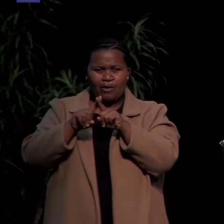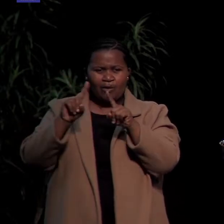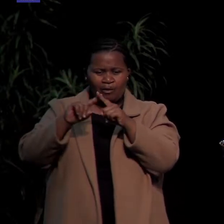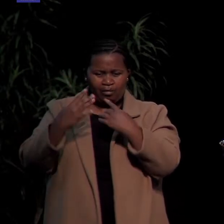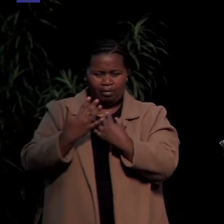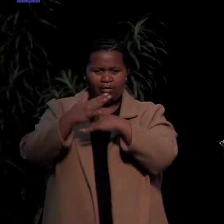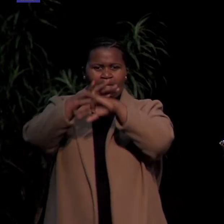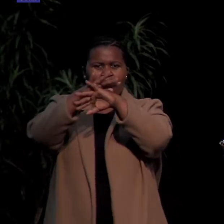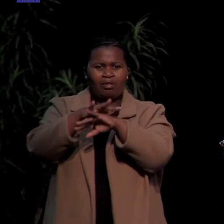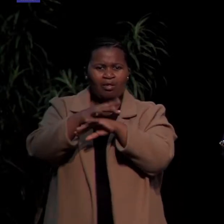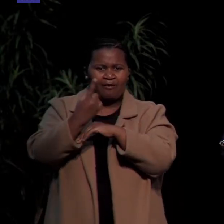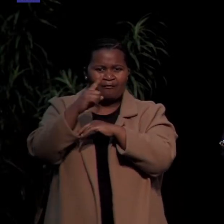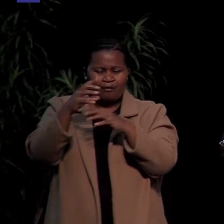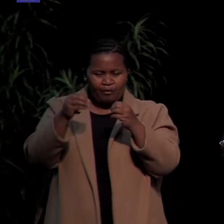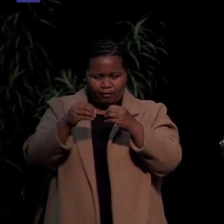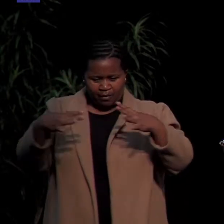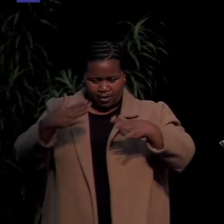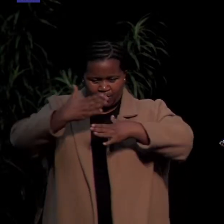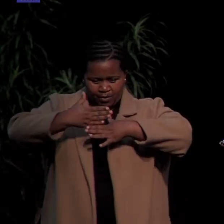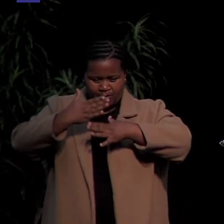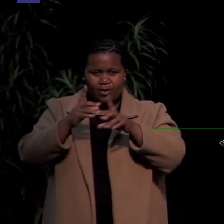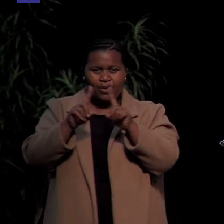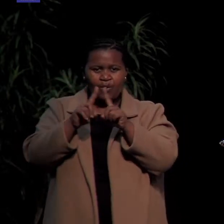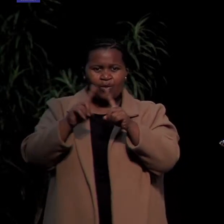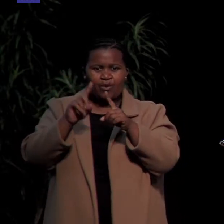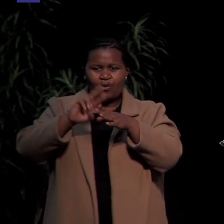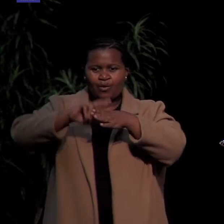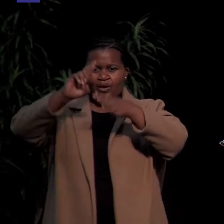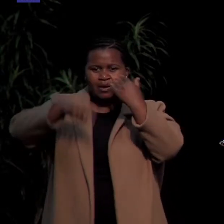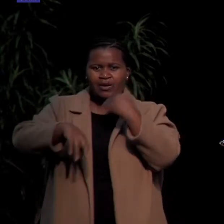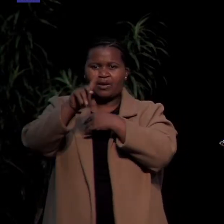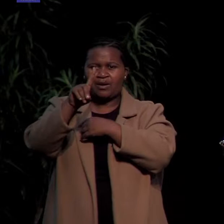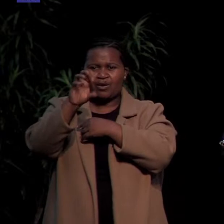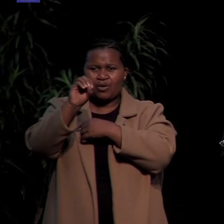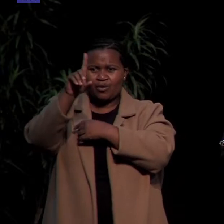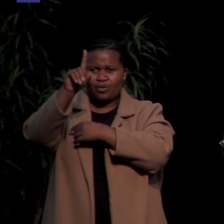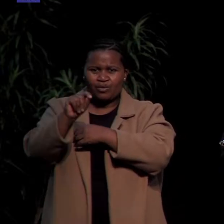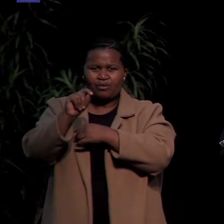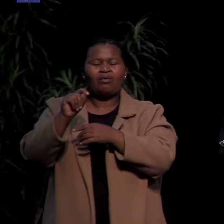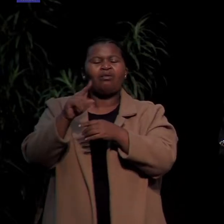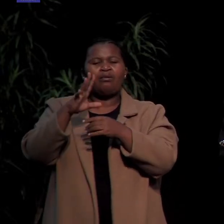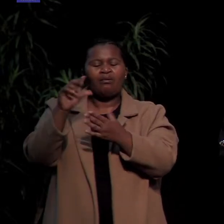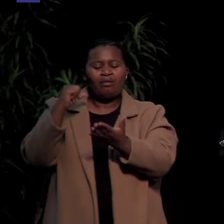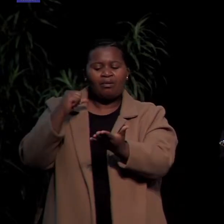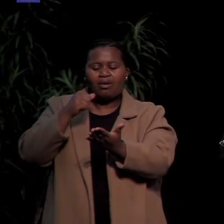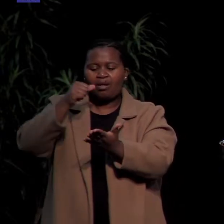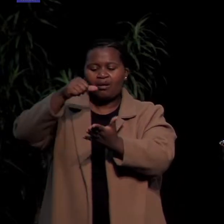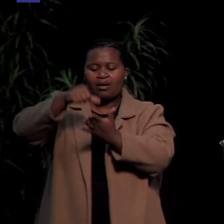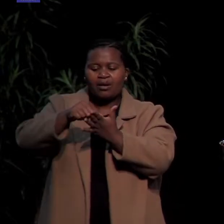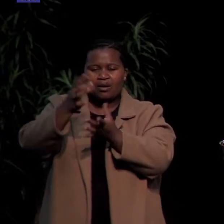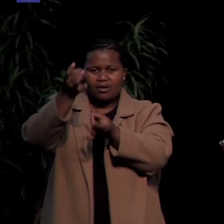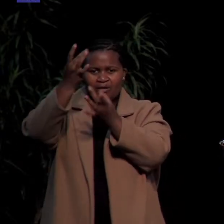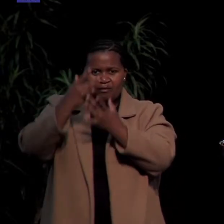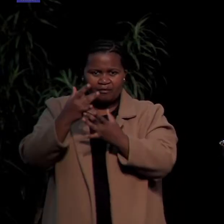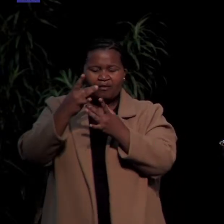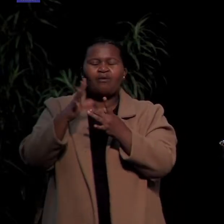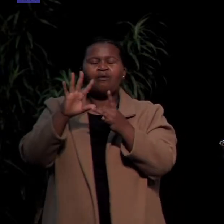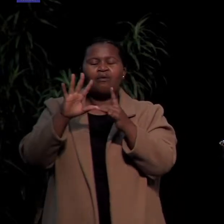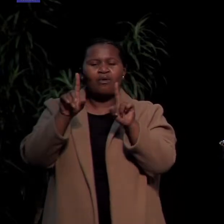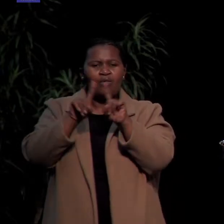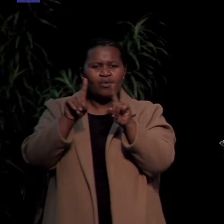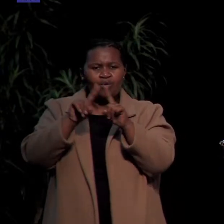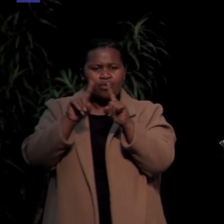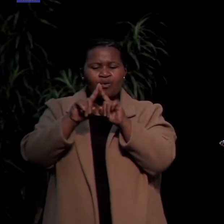implementation approach for operations, which resulted in DOT issuing various letters notifying the city of its intention to